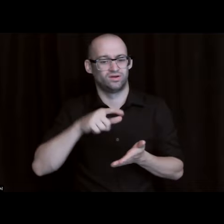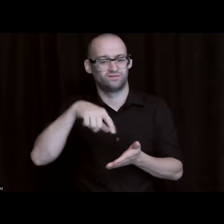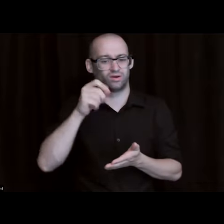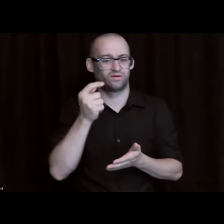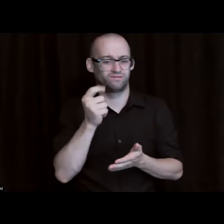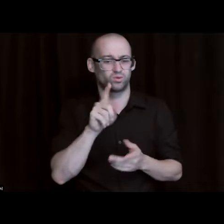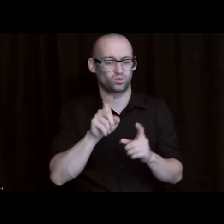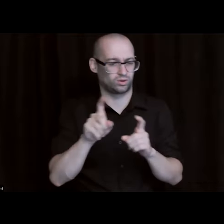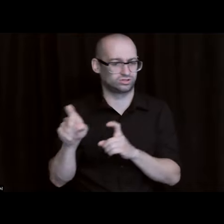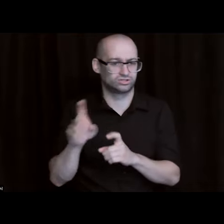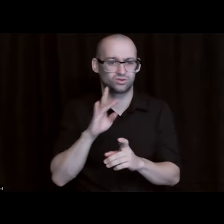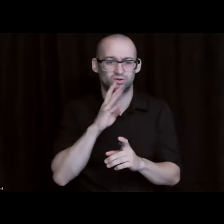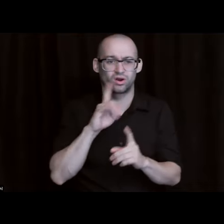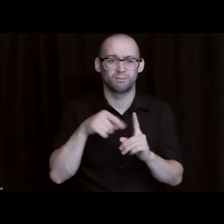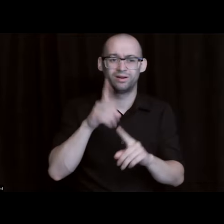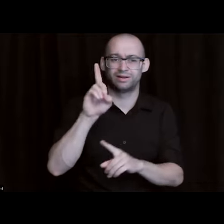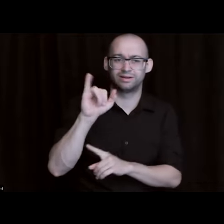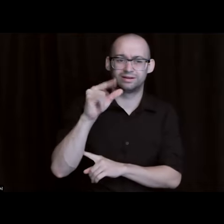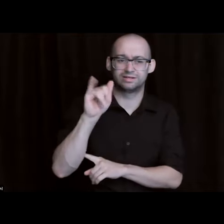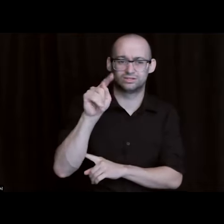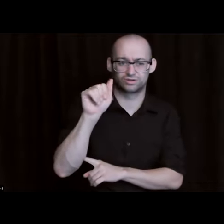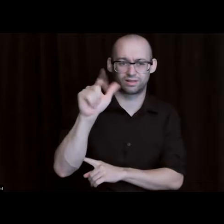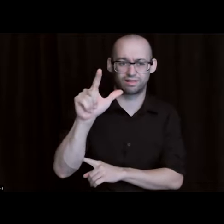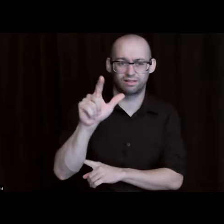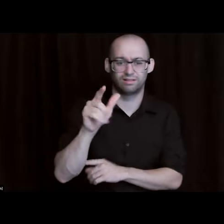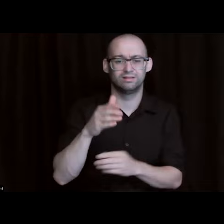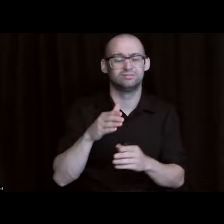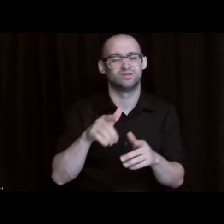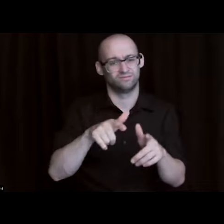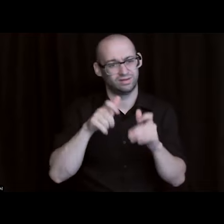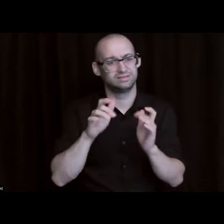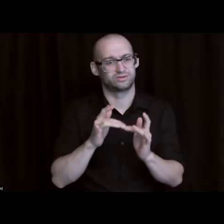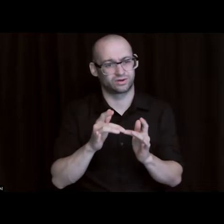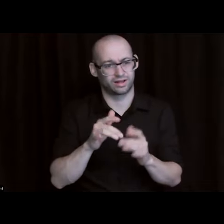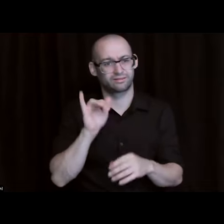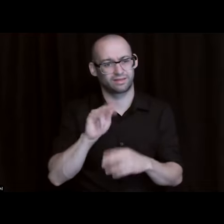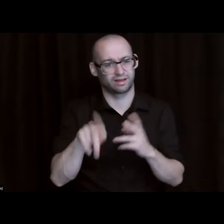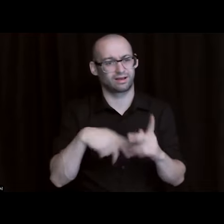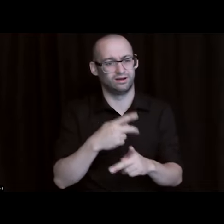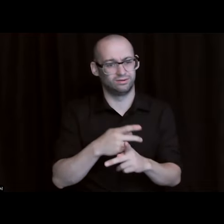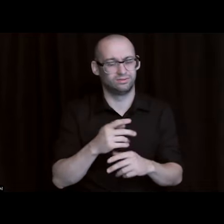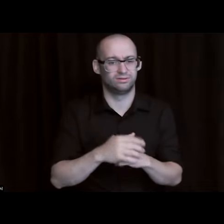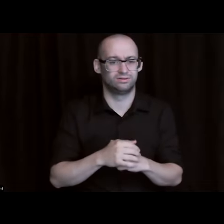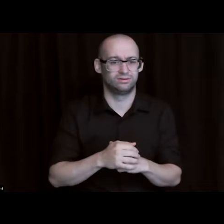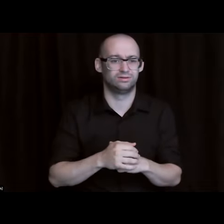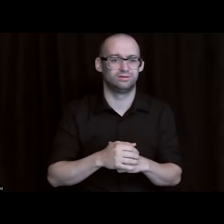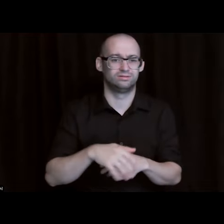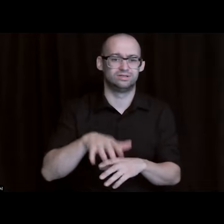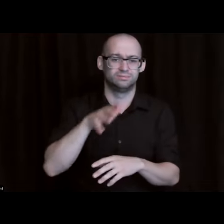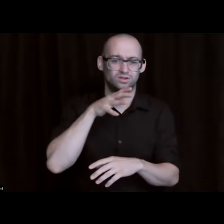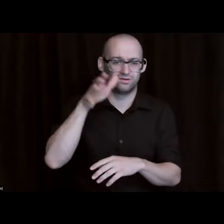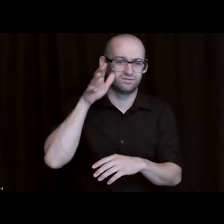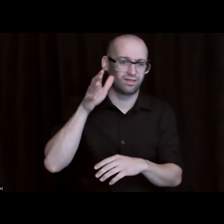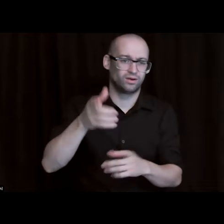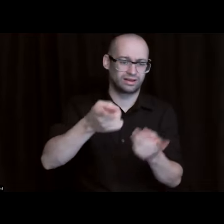we've talked about digital, just like broadband and all that stuff. And we've actually had parents who've come to our community